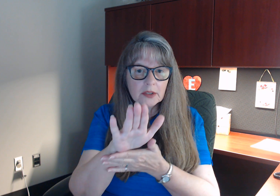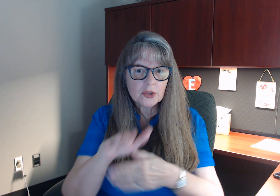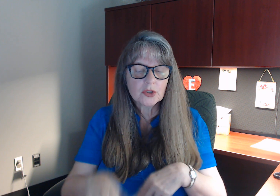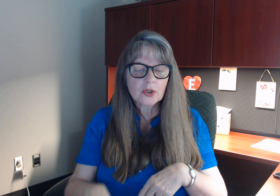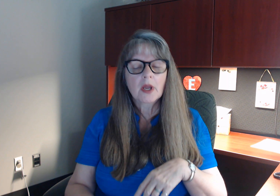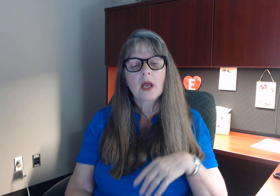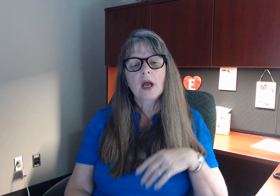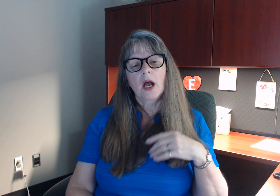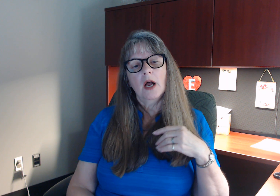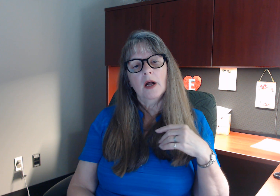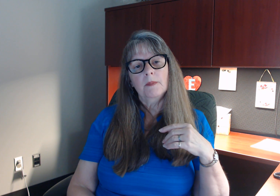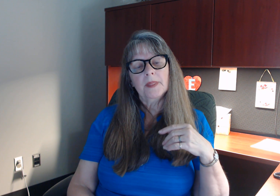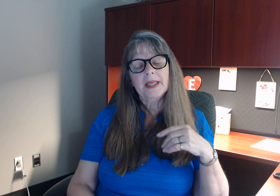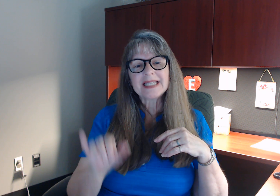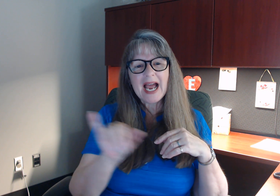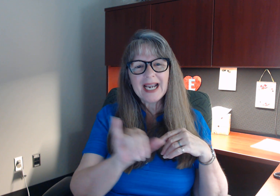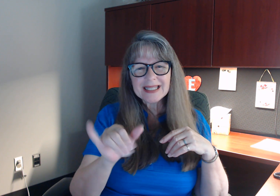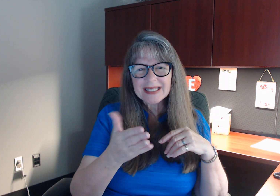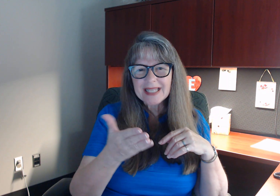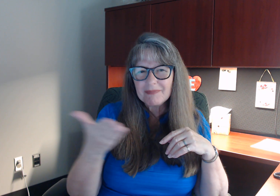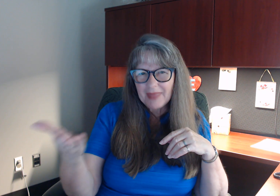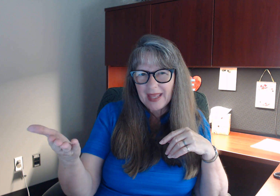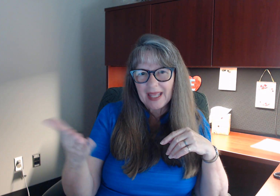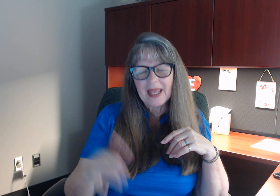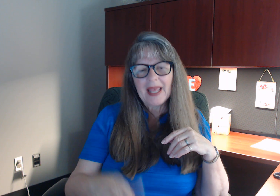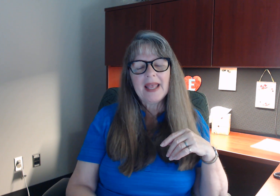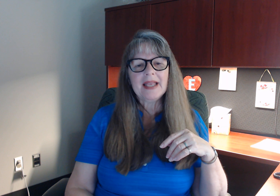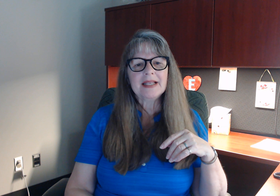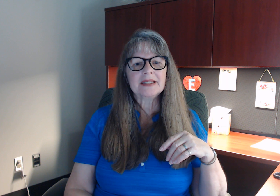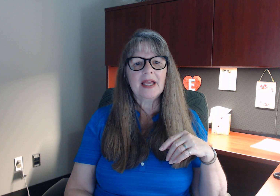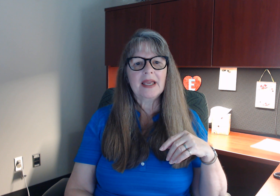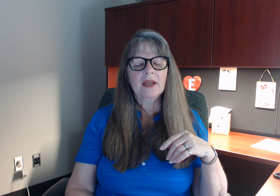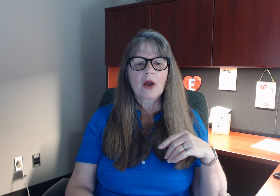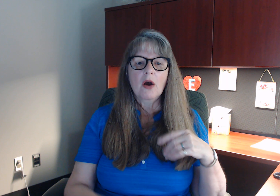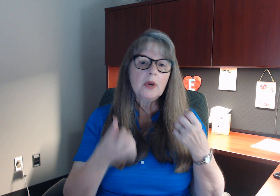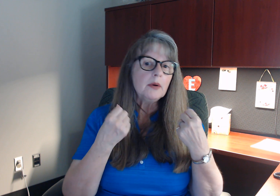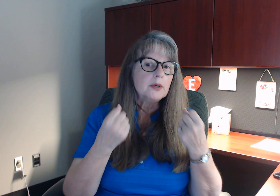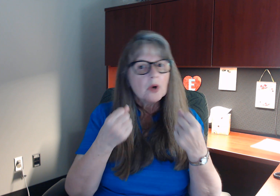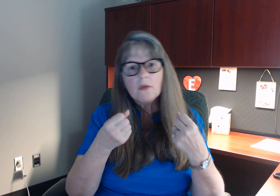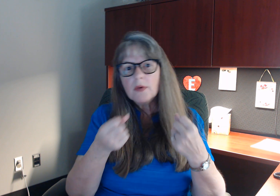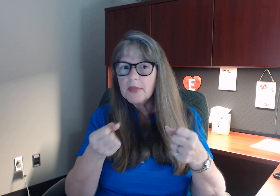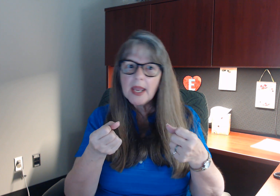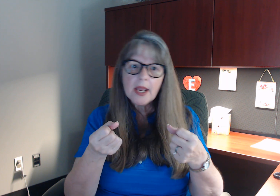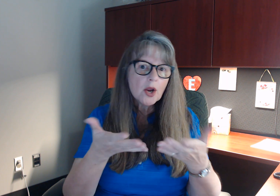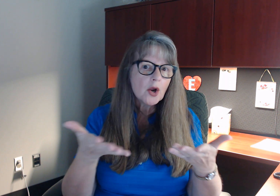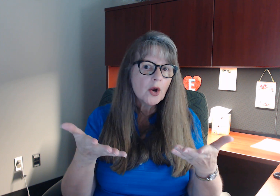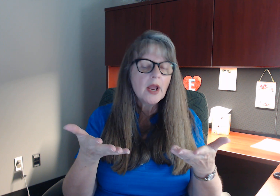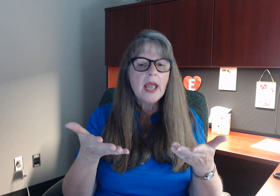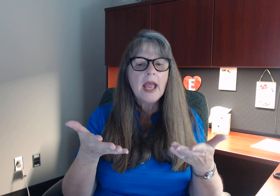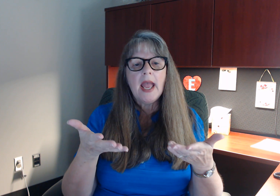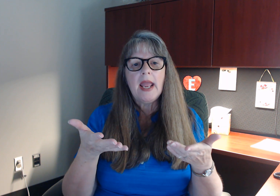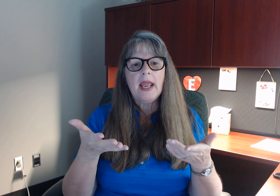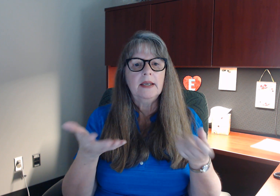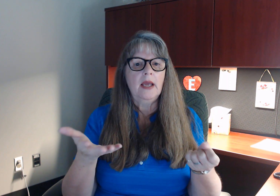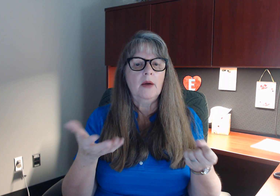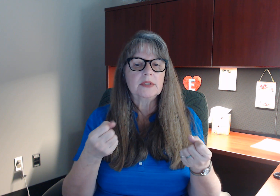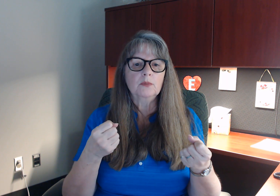college. It's kind of the same thing. It's like, well, we drove them there, and we were